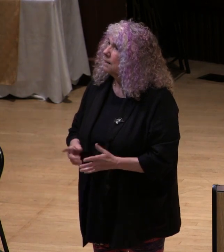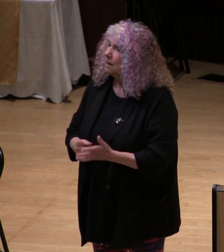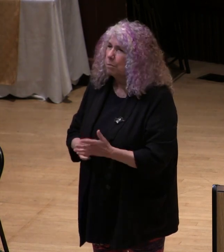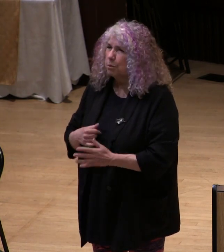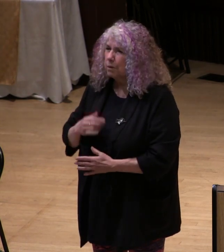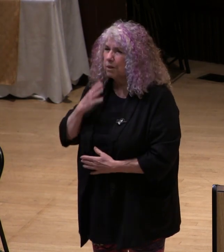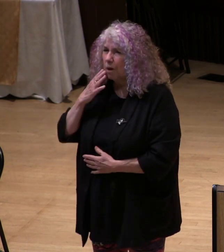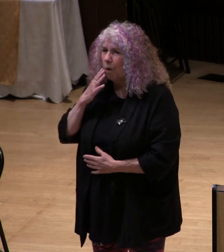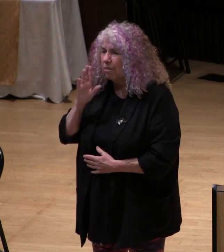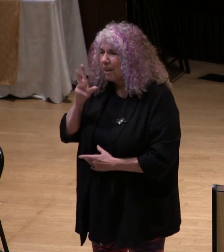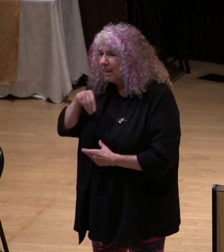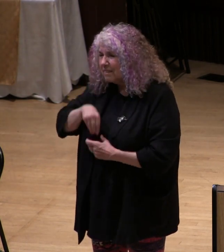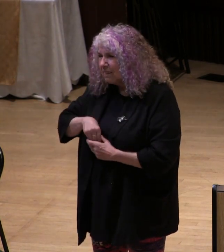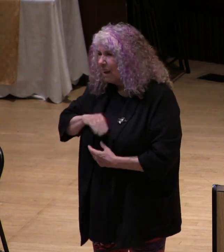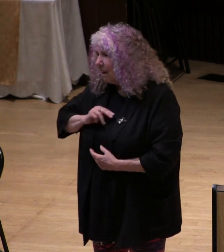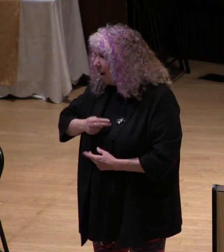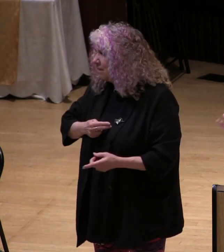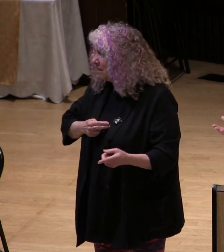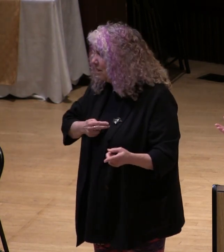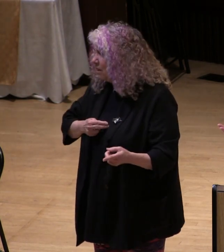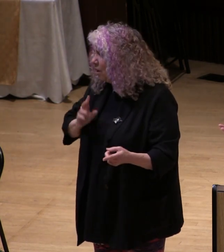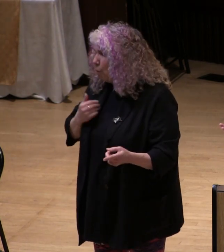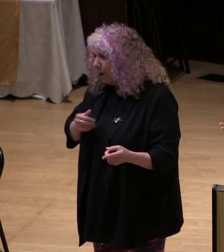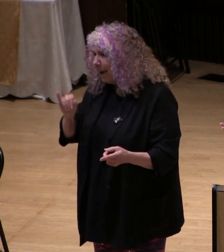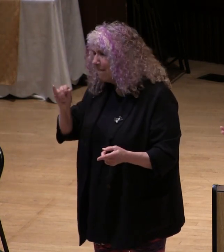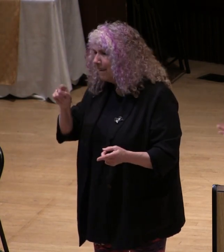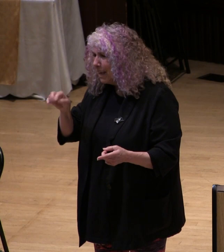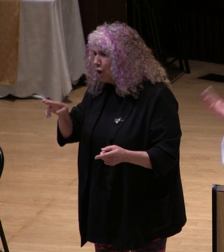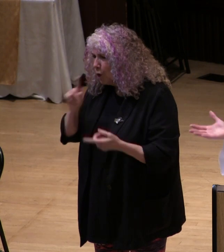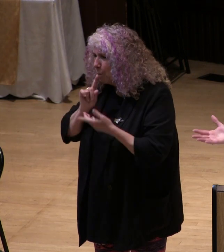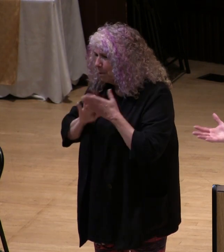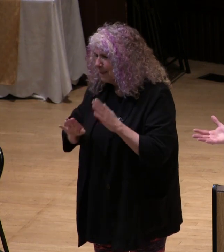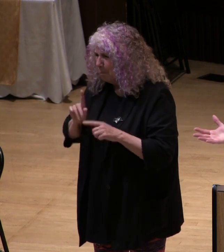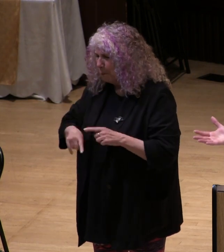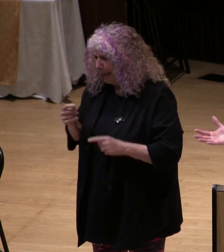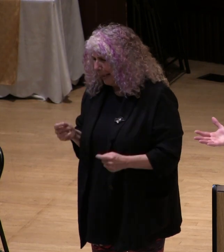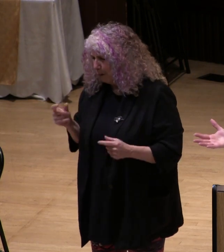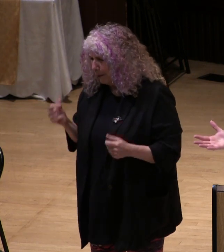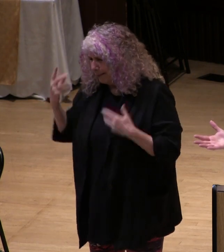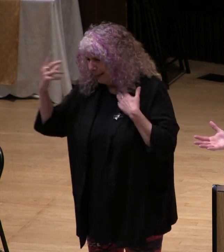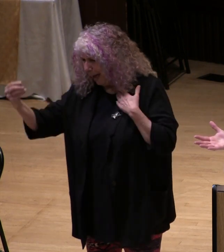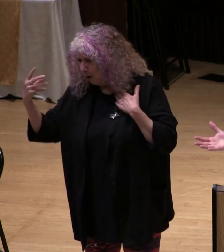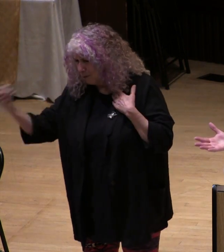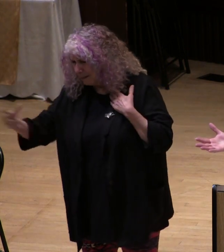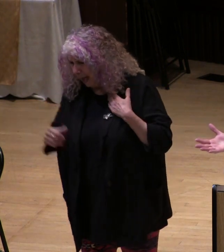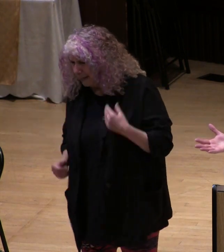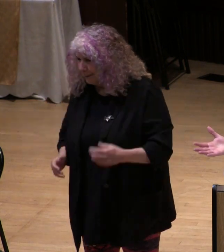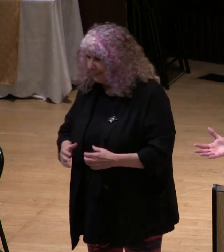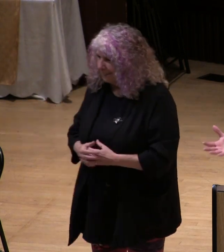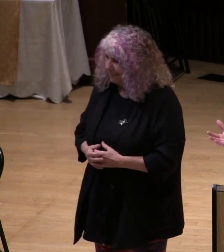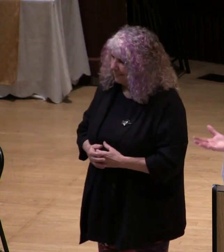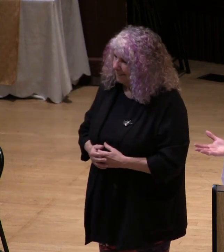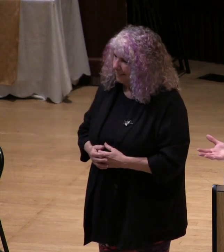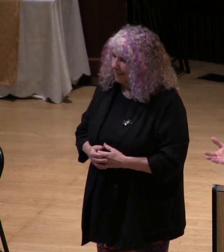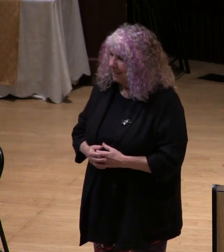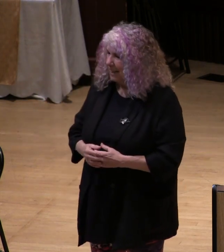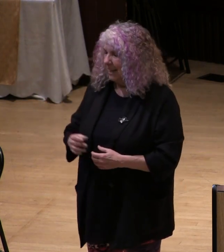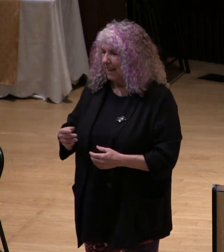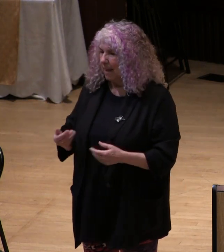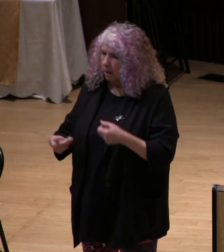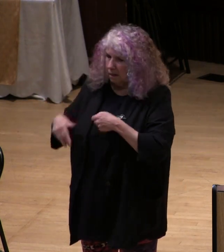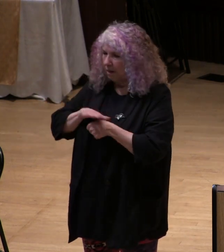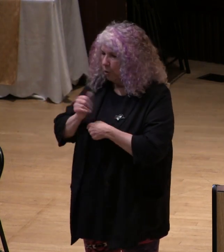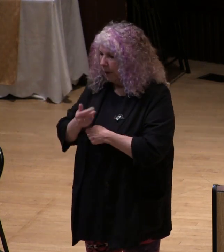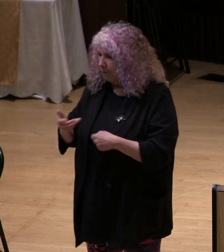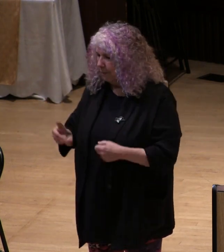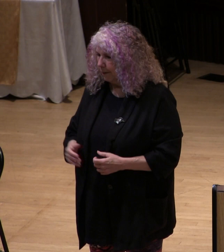Sometimes we know that deep within us, there is an inner peace, but we just can't get rid of the outer obnoxiousness. That's just covering